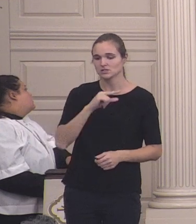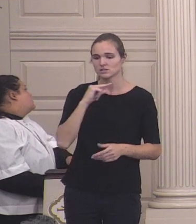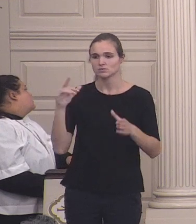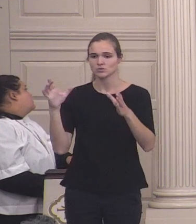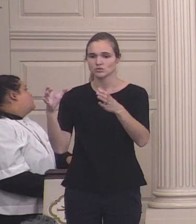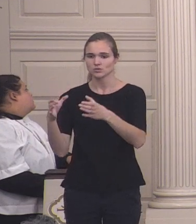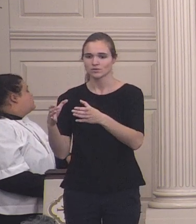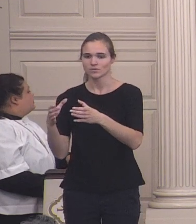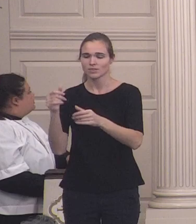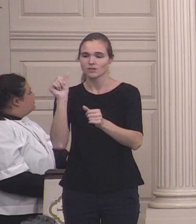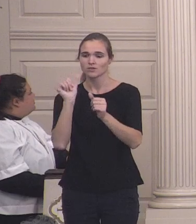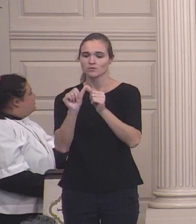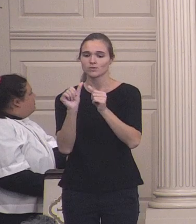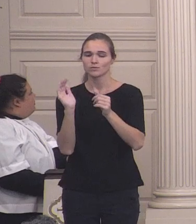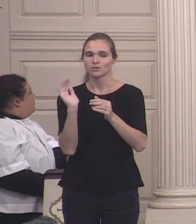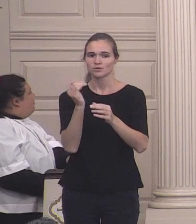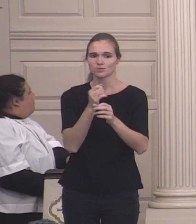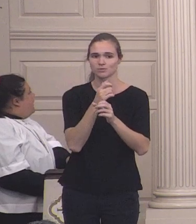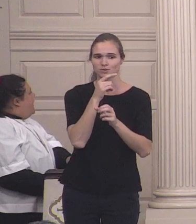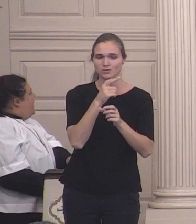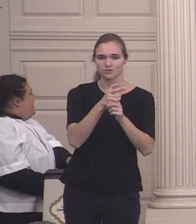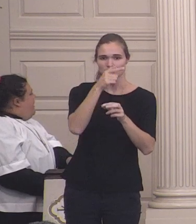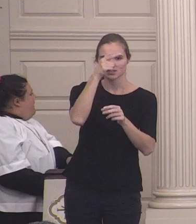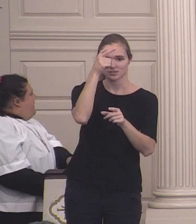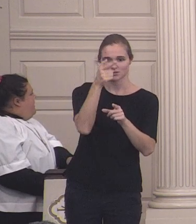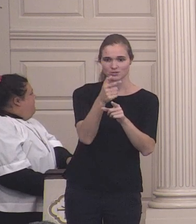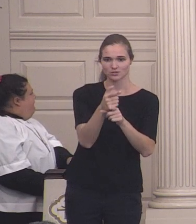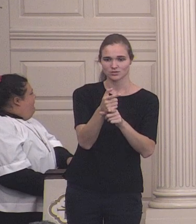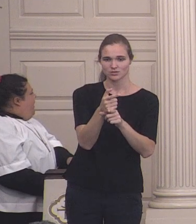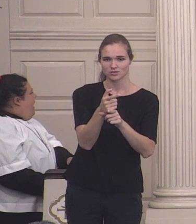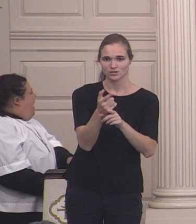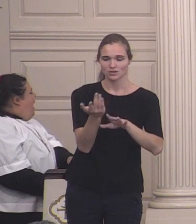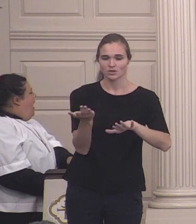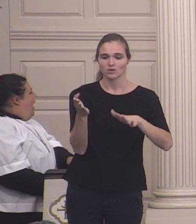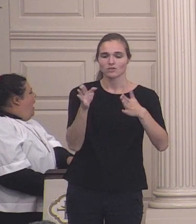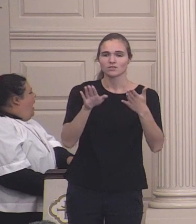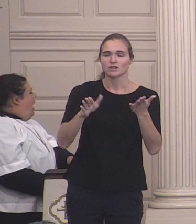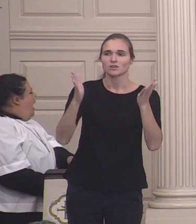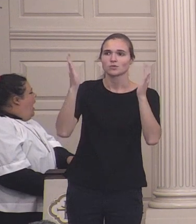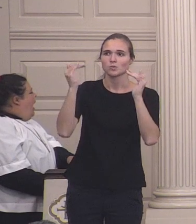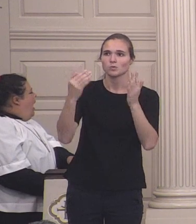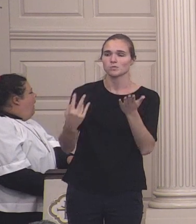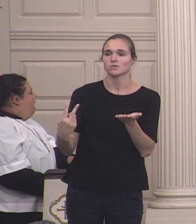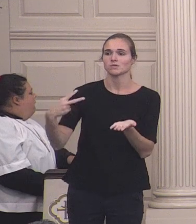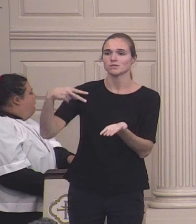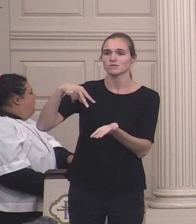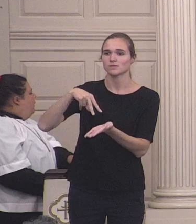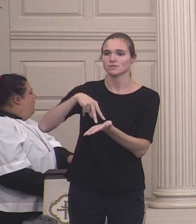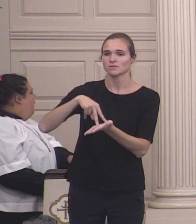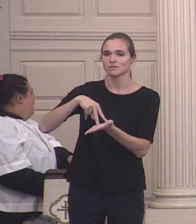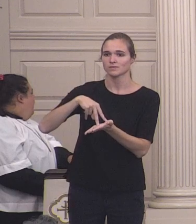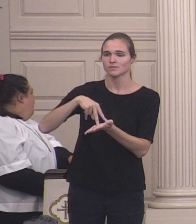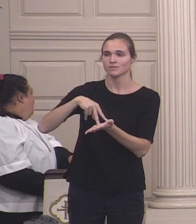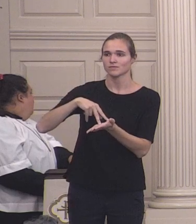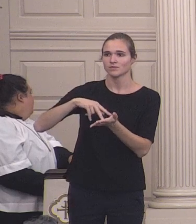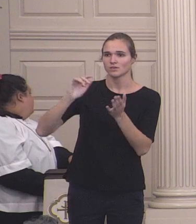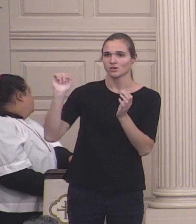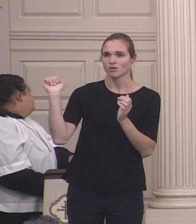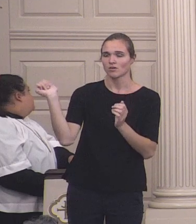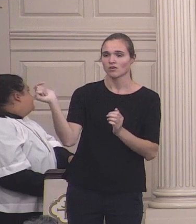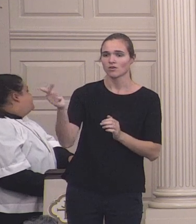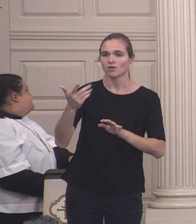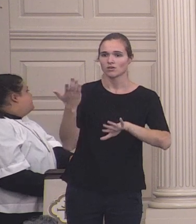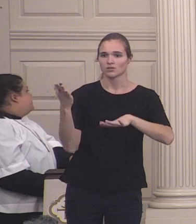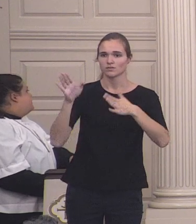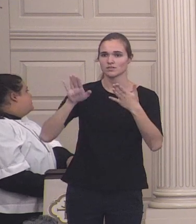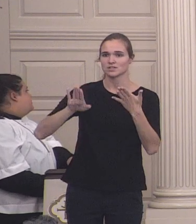Remember also our brothers and sisters who have fallen asleep in the hope of the resurrection, and all who